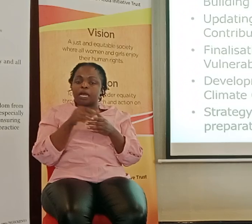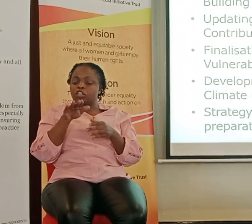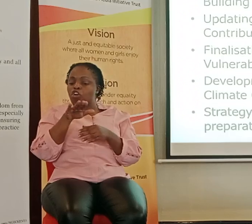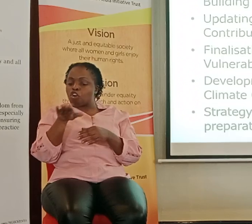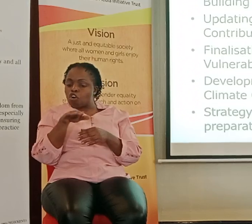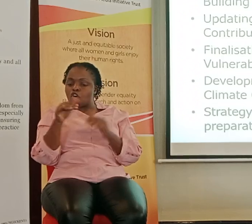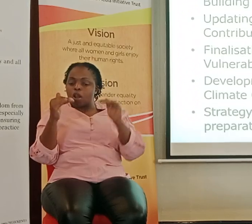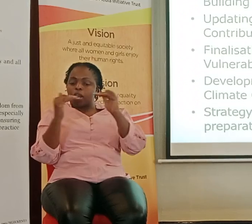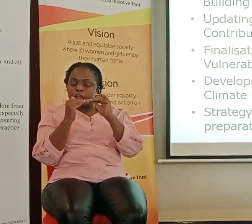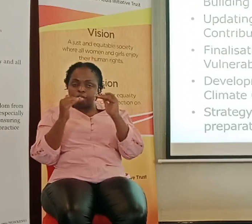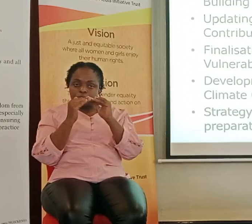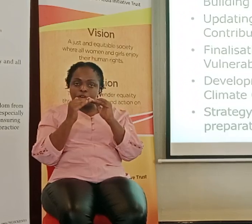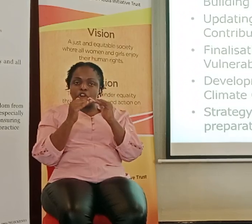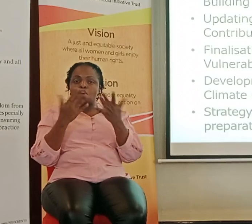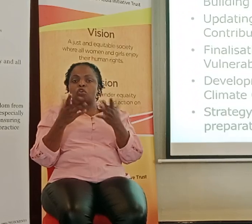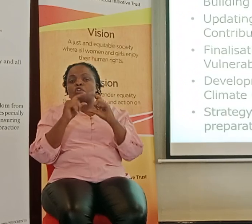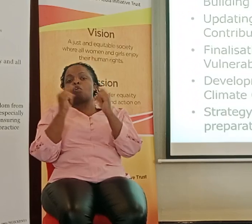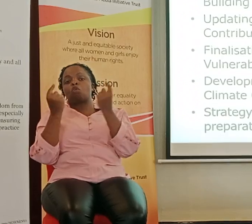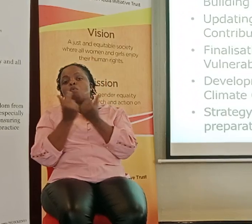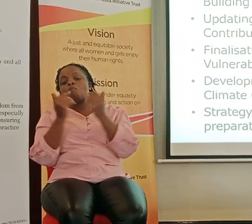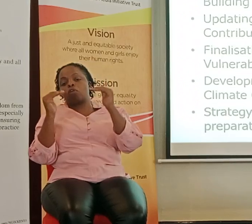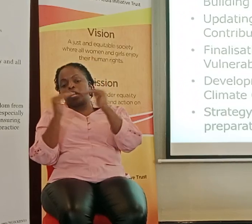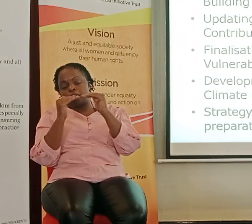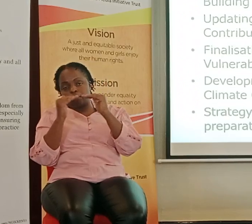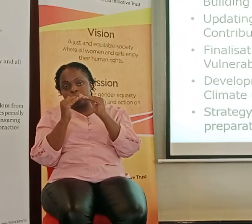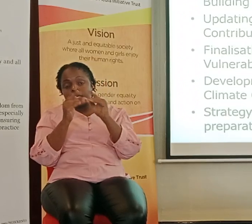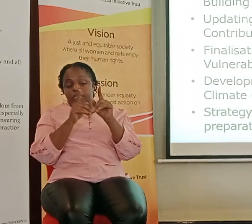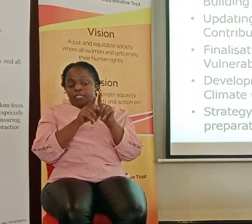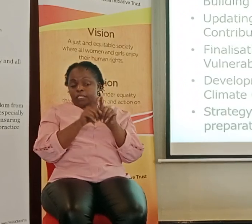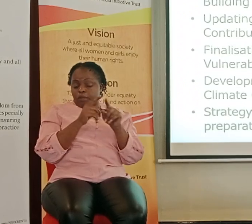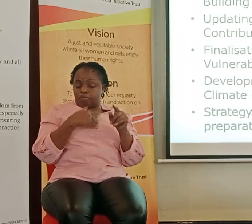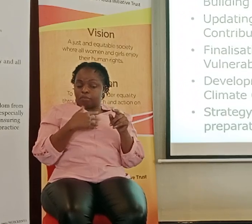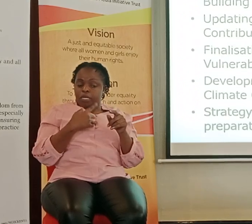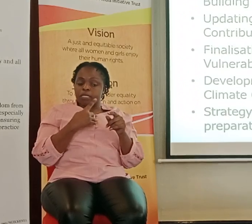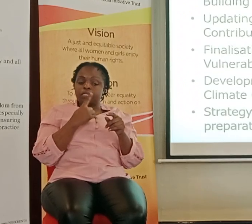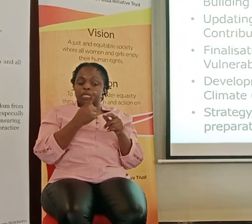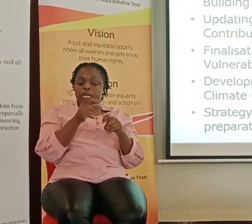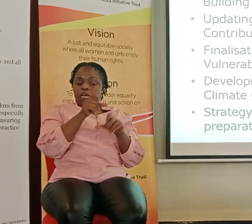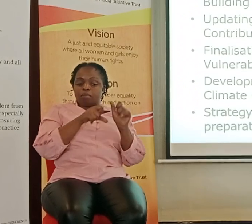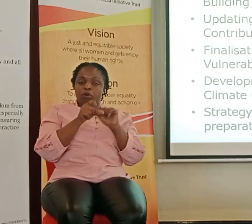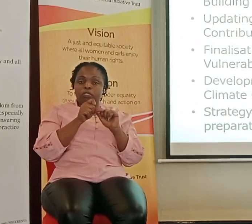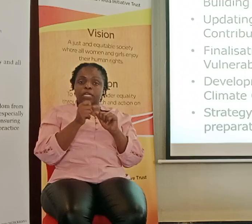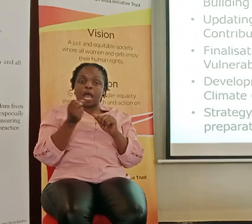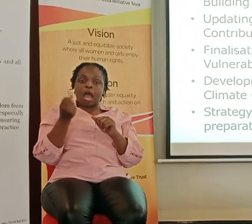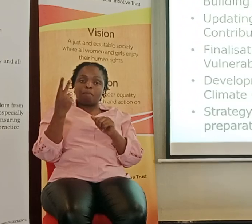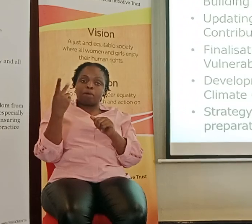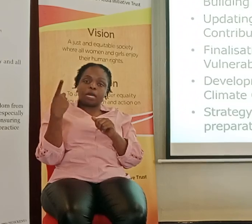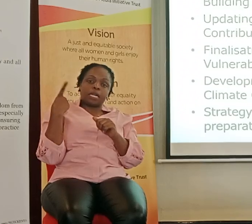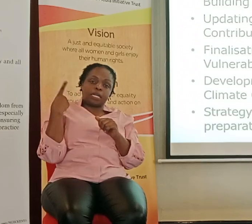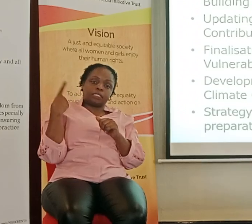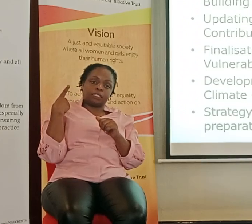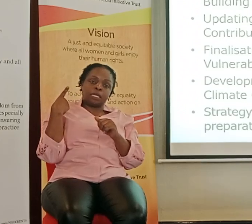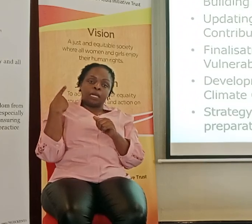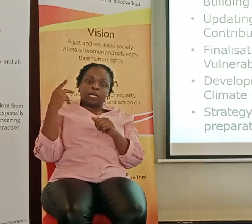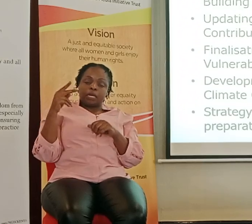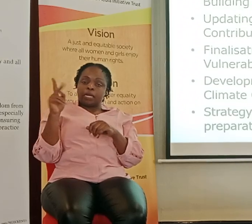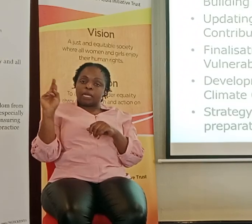but also at global level. Then I've mentioned about updating of the Kenya's